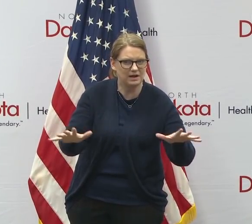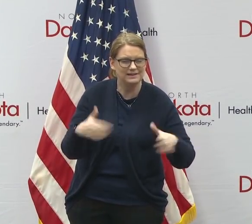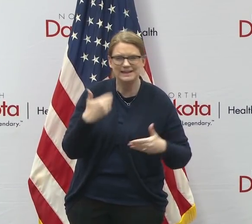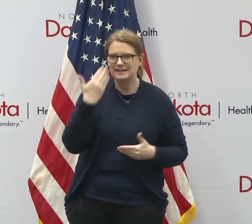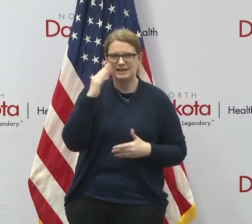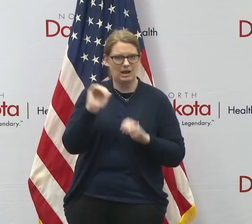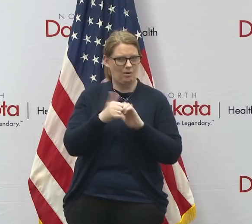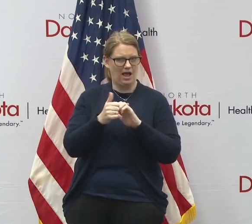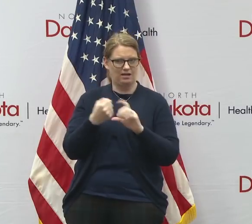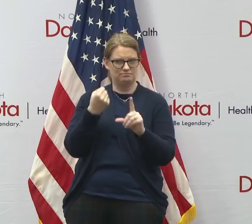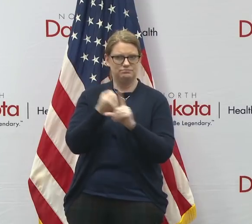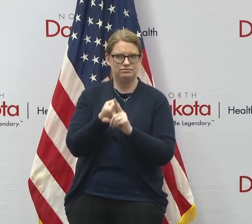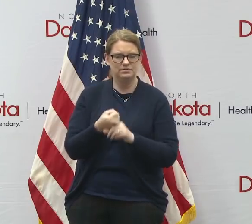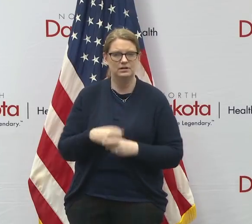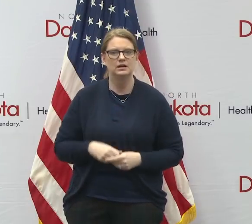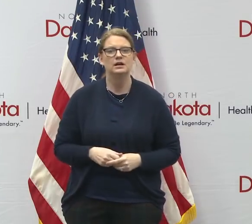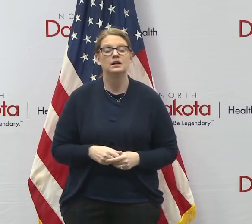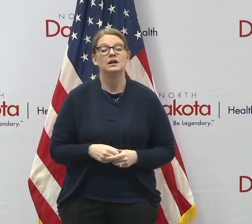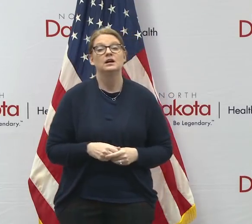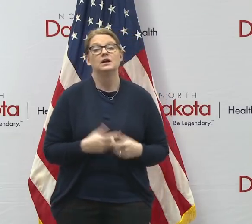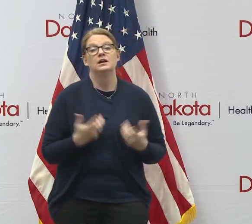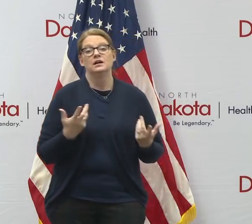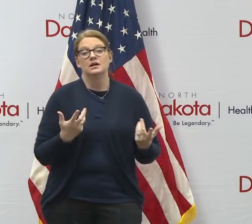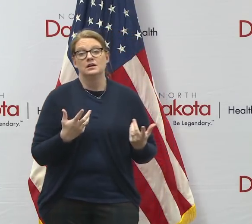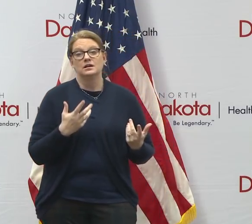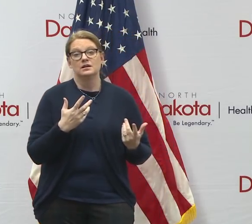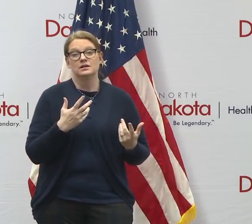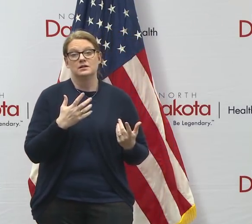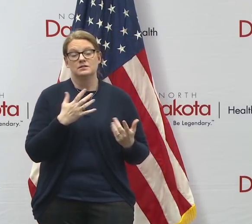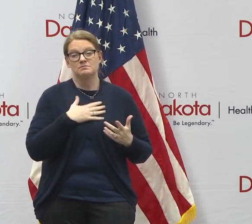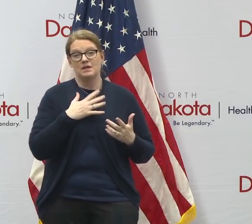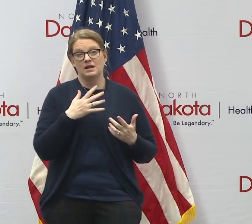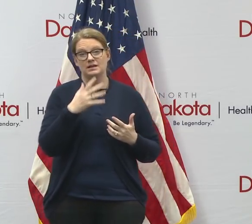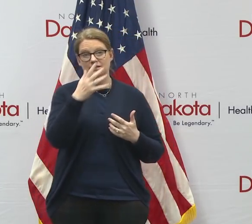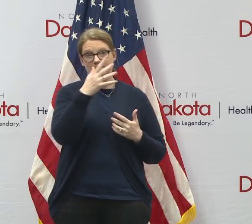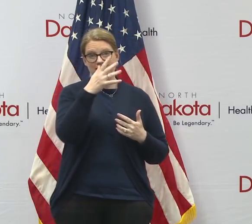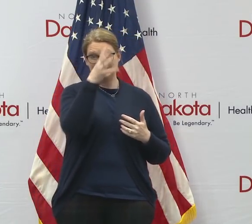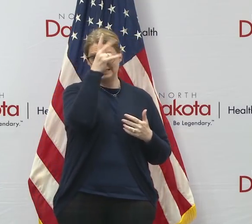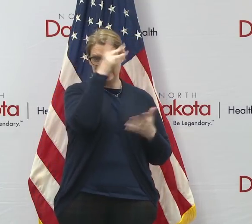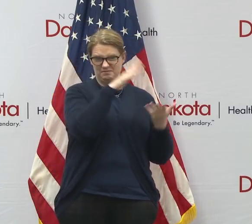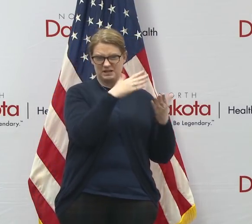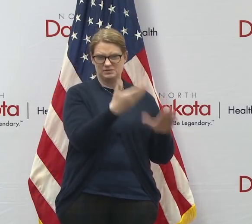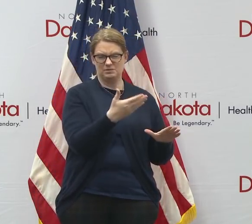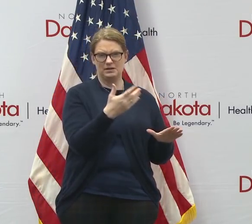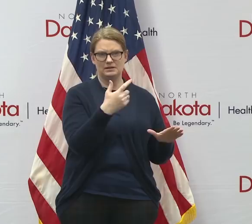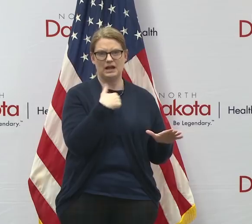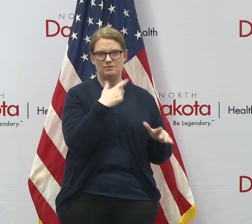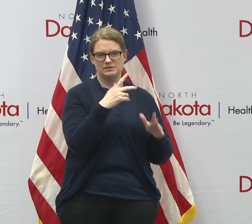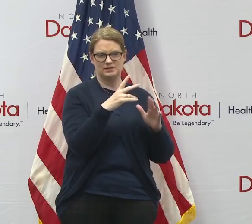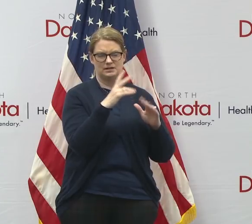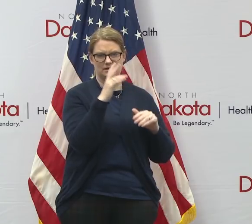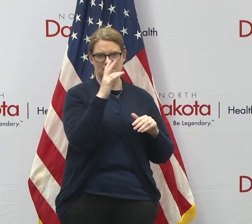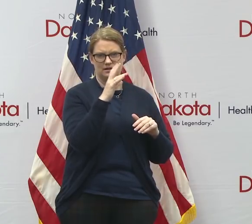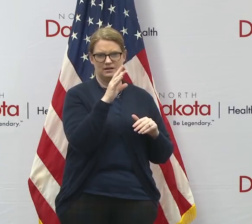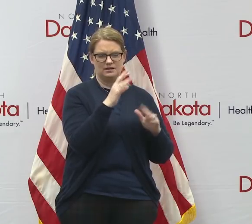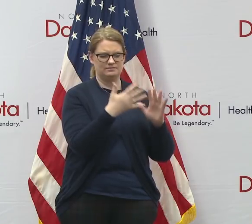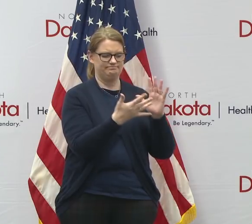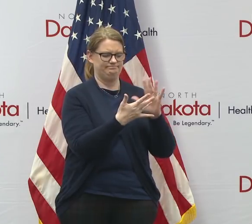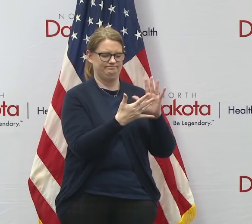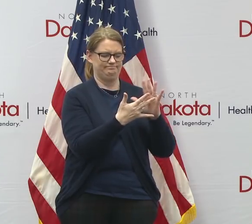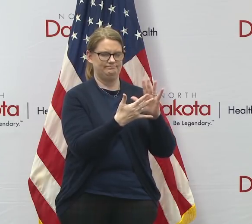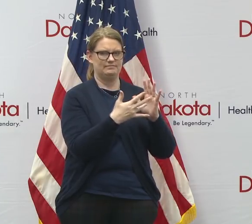Having lost both of my parents in my life, my dad when I was freshman in high school, my mom passed away